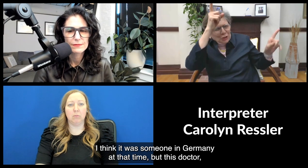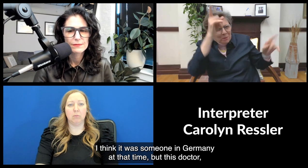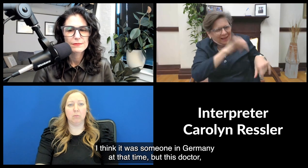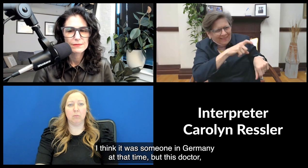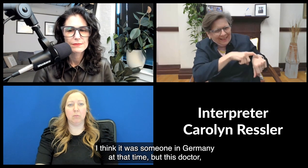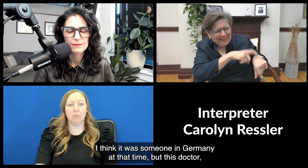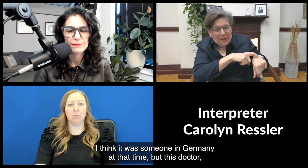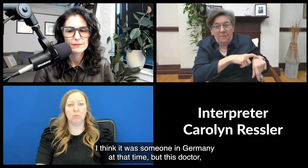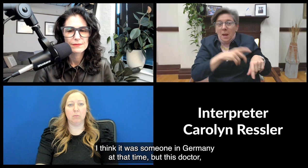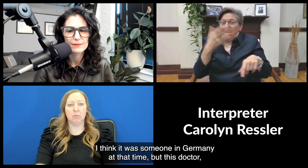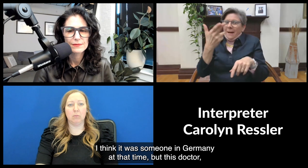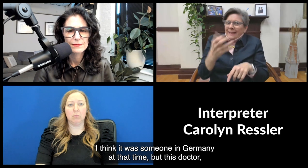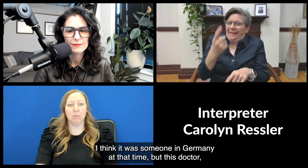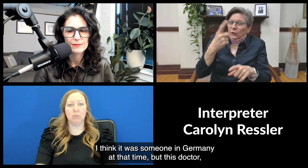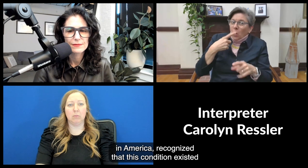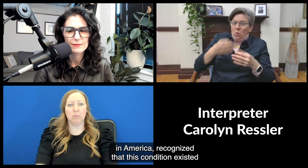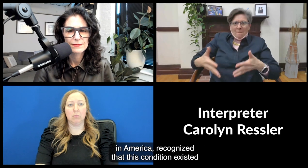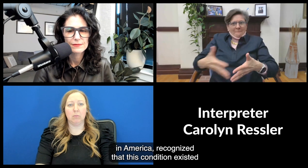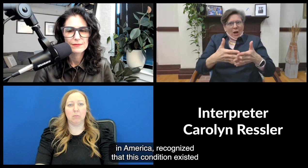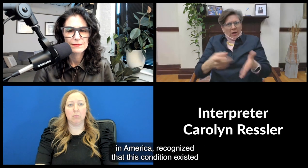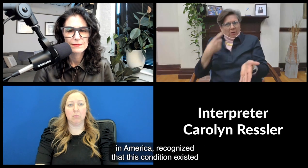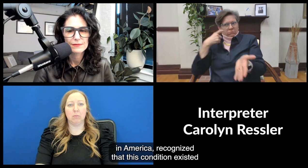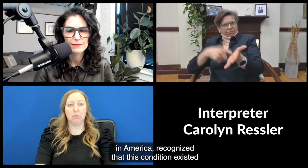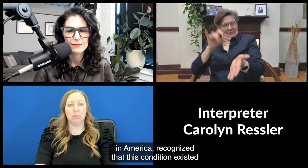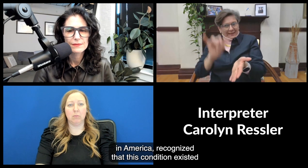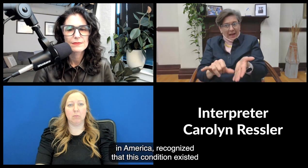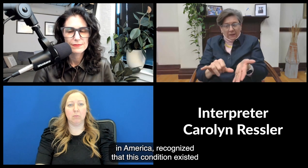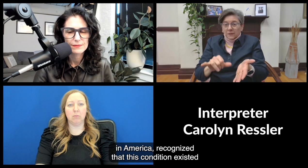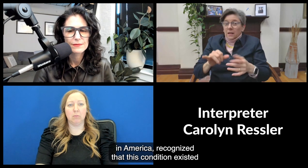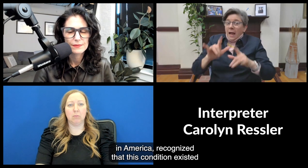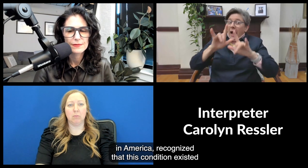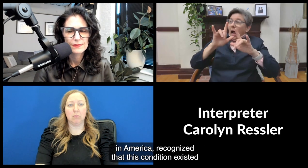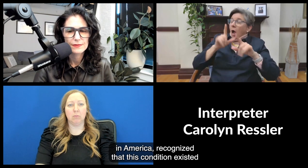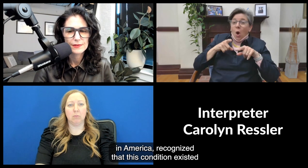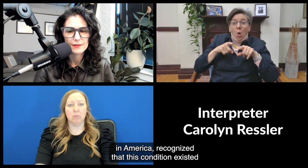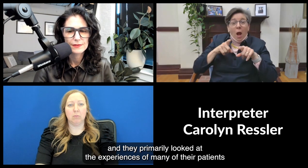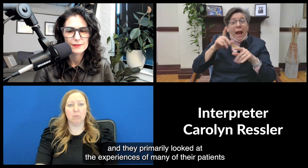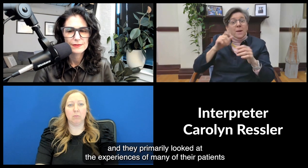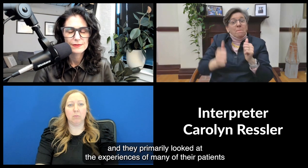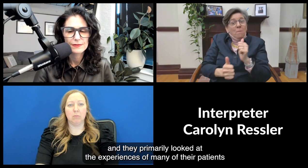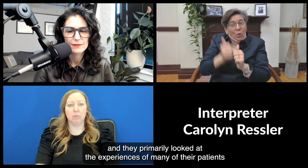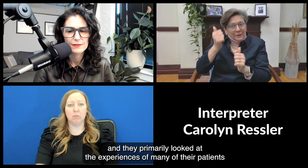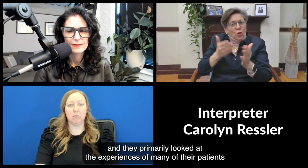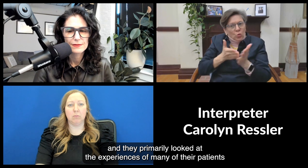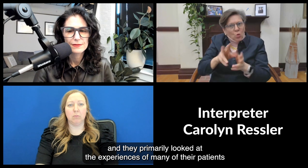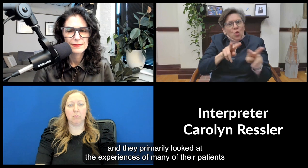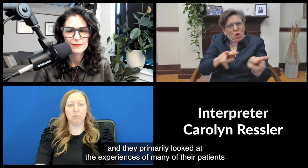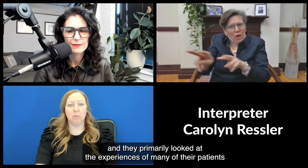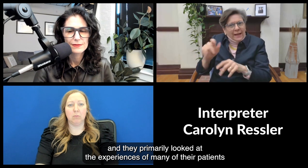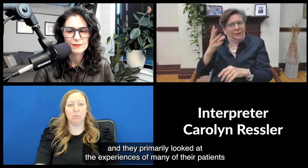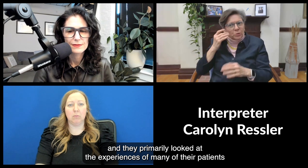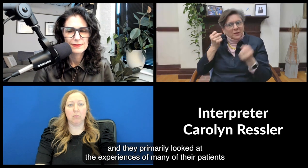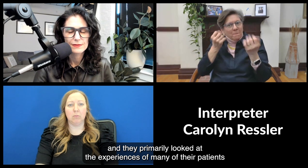finding information. I think it was someone in Germany at that time. But this doctor and America recognized that this condition existed